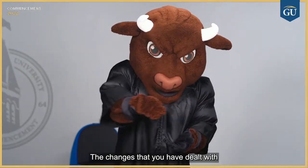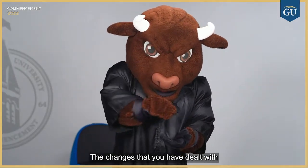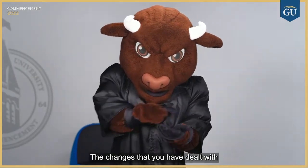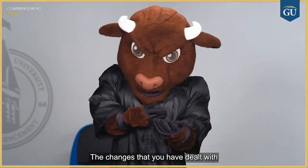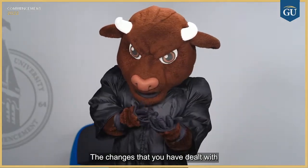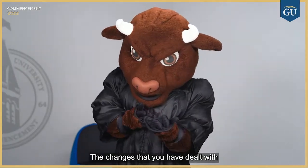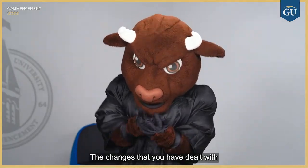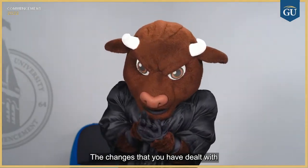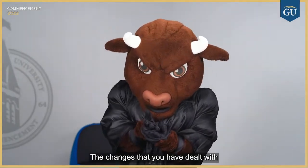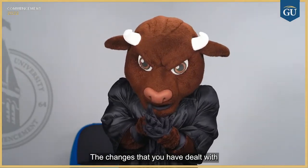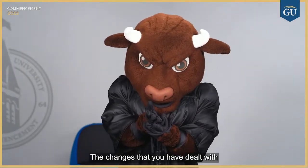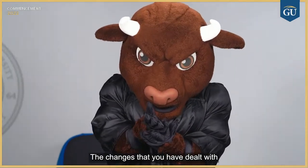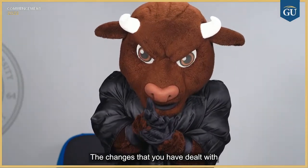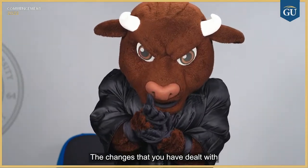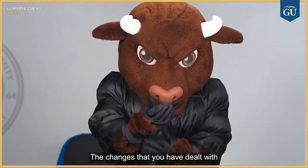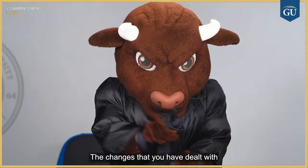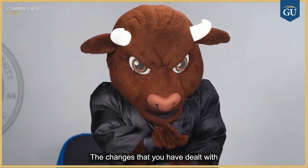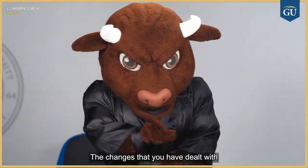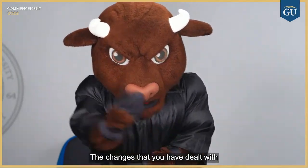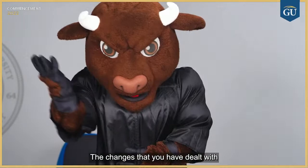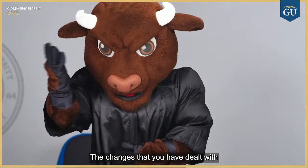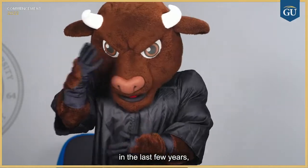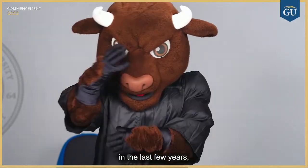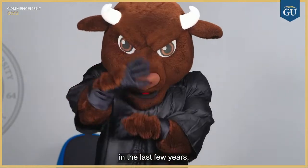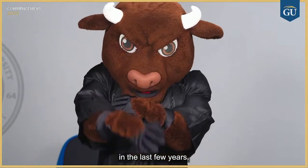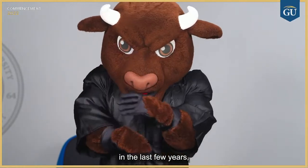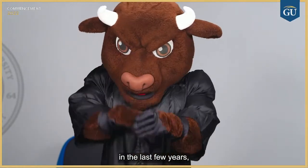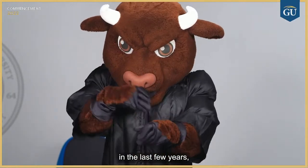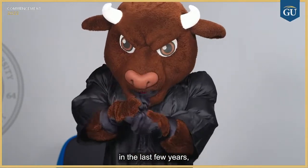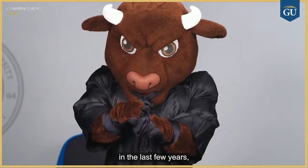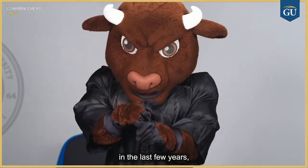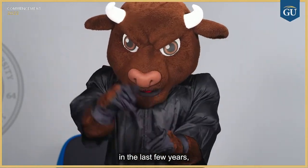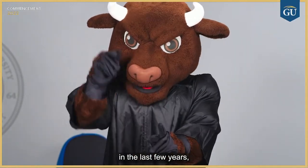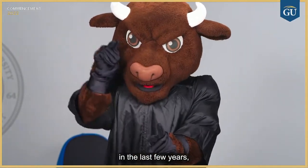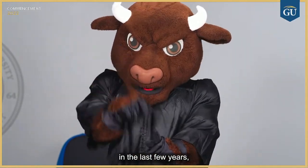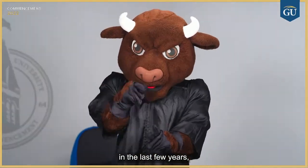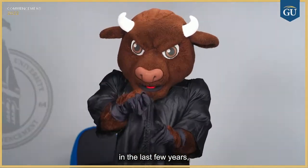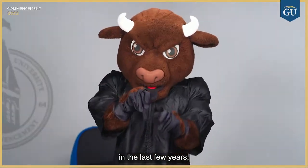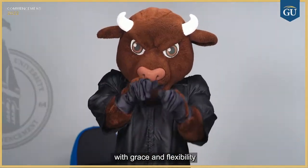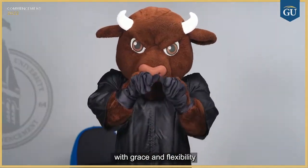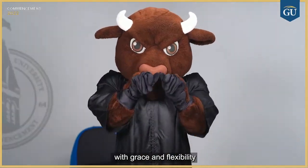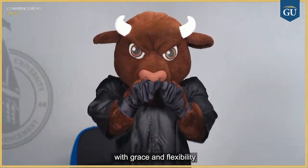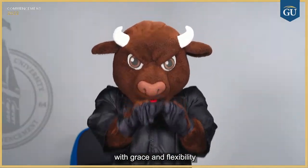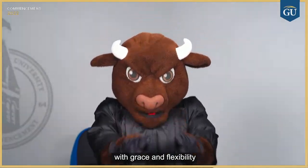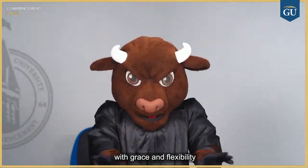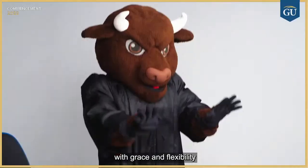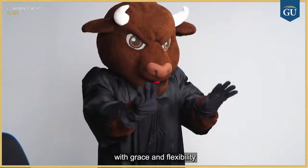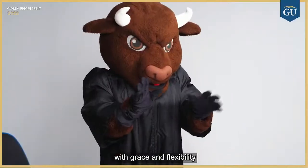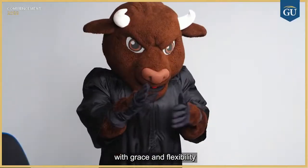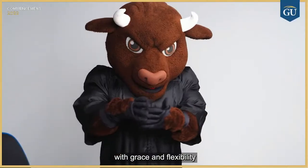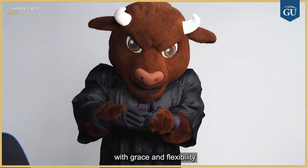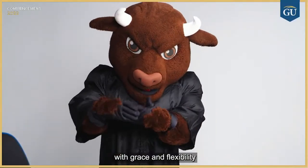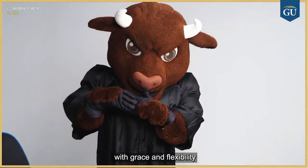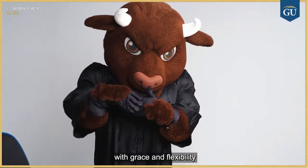The changes that you have dealt with in the last few years with grace